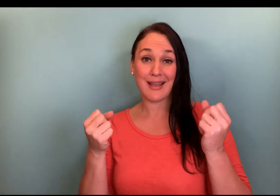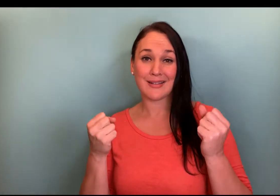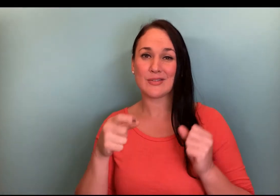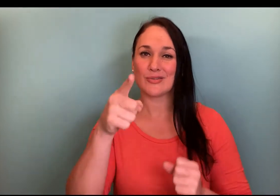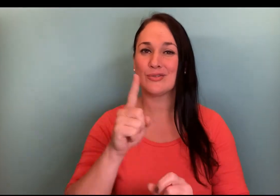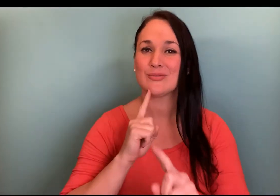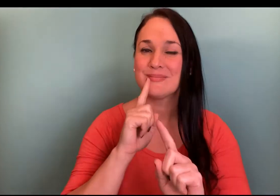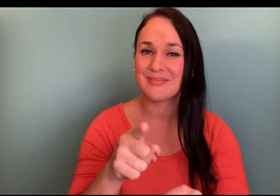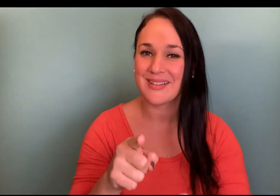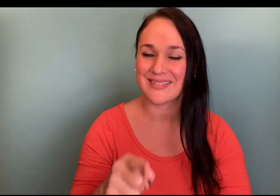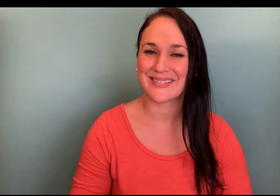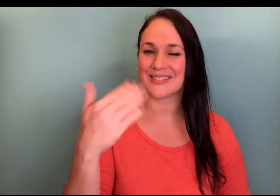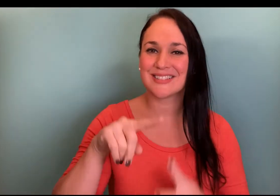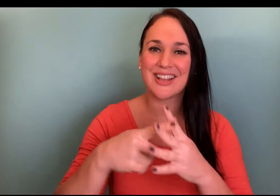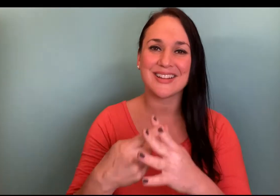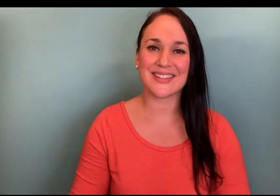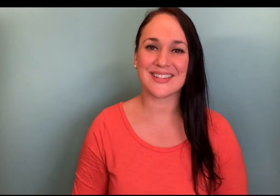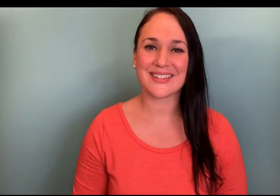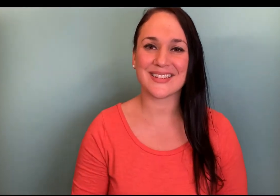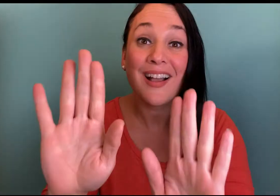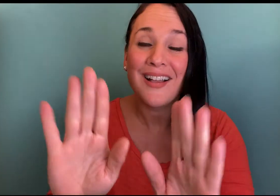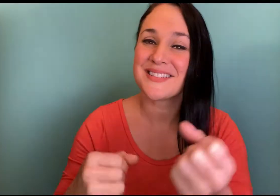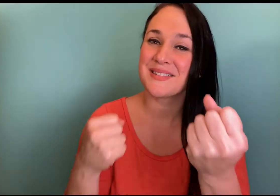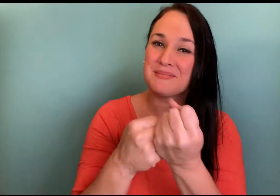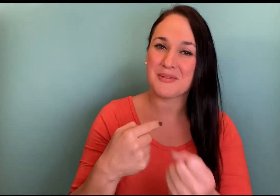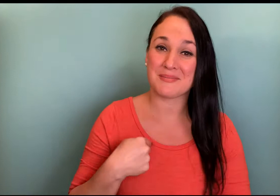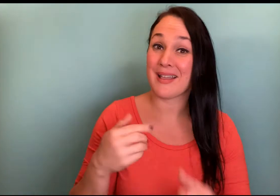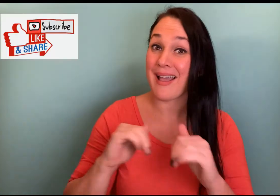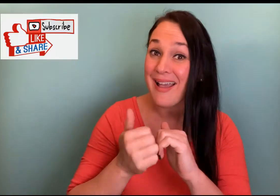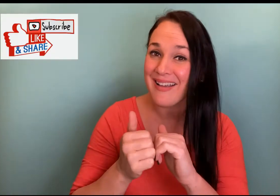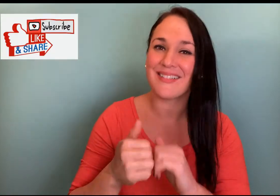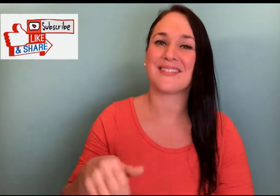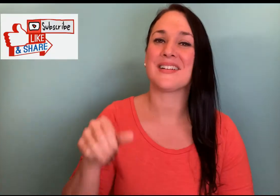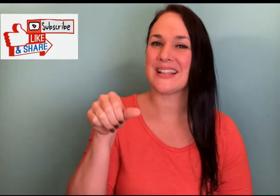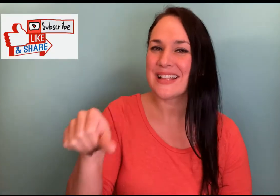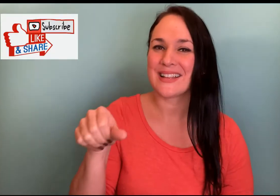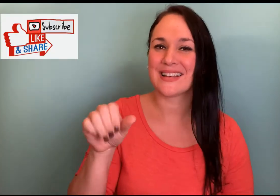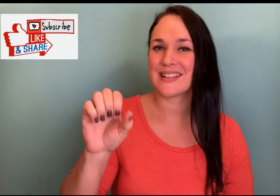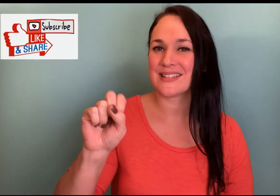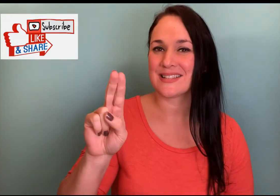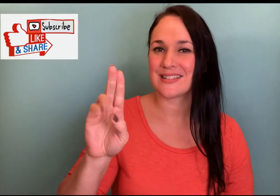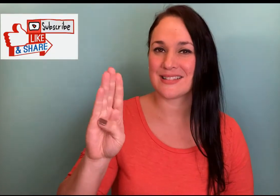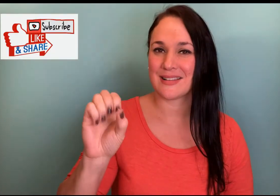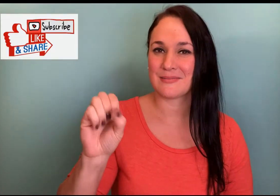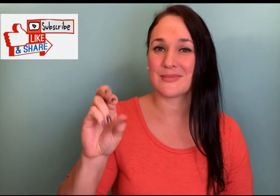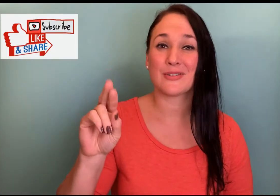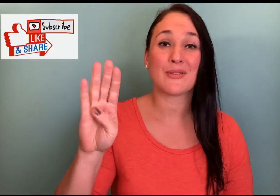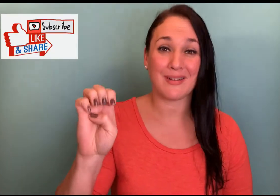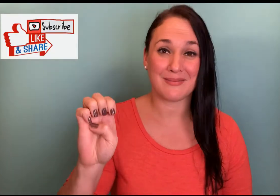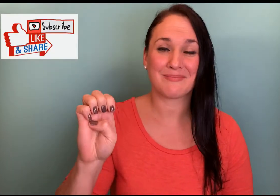I sign and you could respond. So let's start. Oh wait, hold up. You can support me by clicking subscribe,